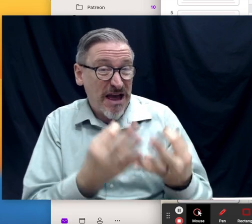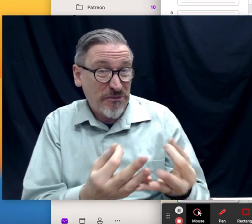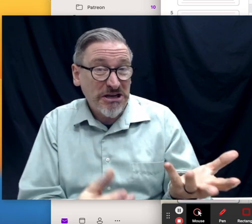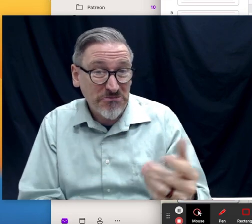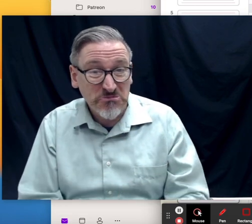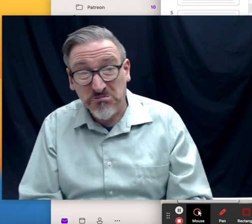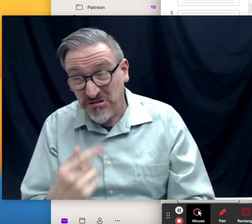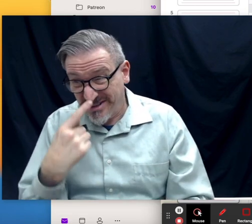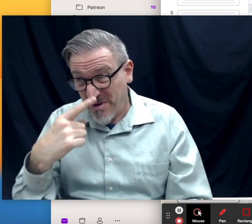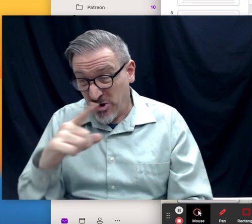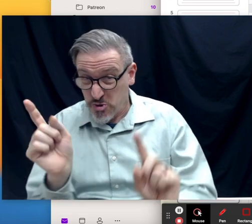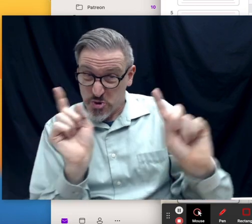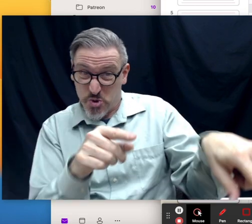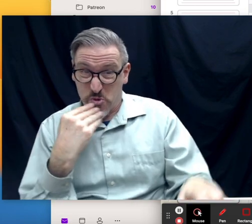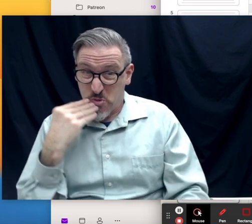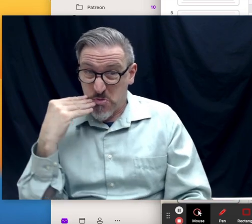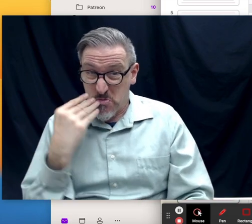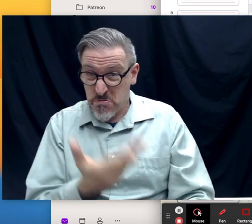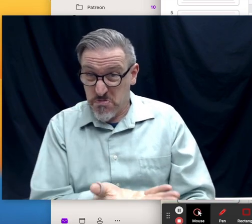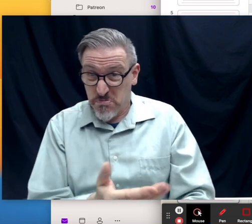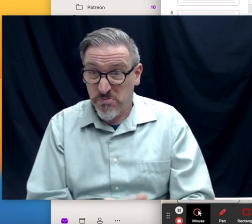my family?